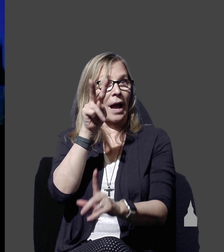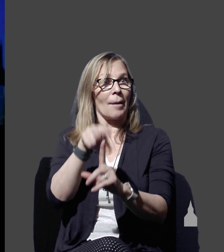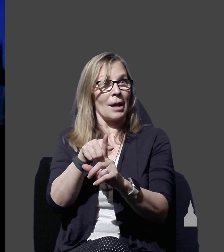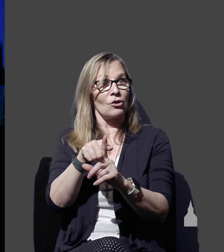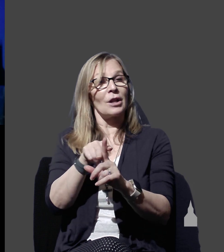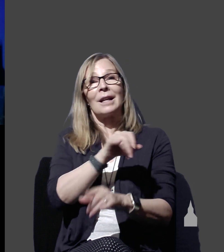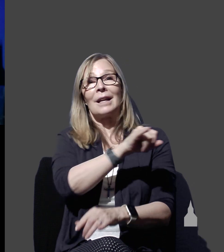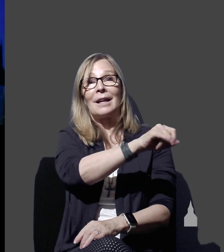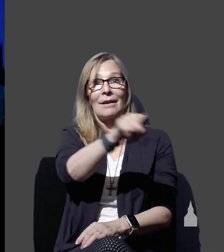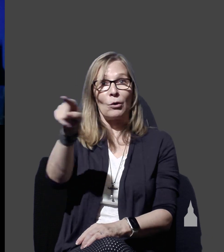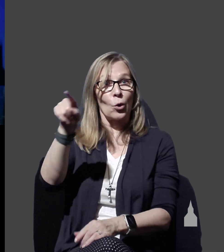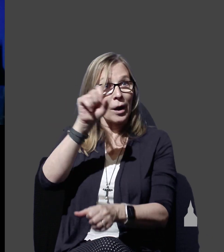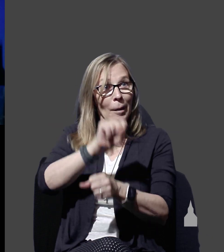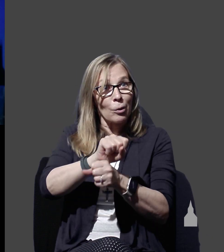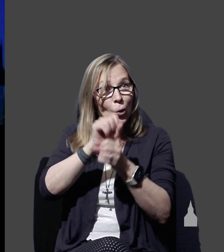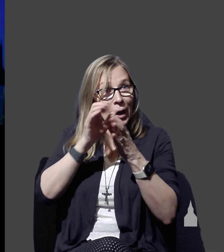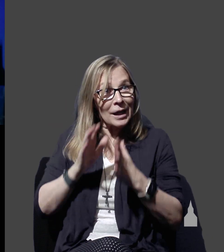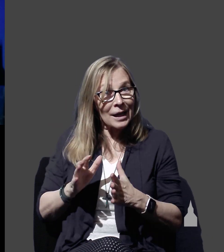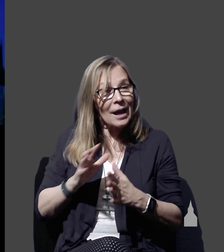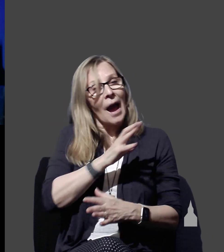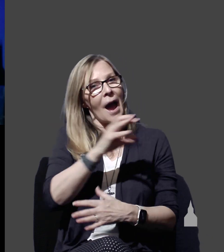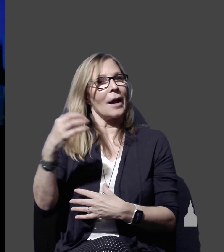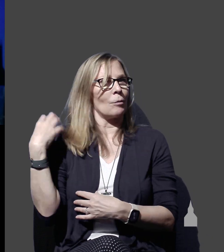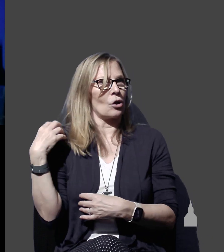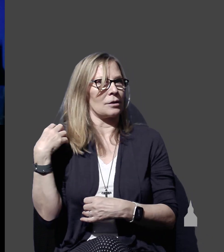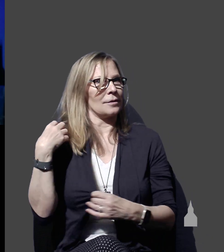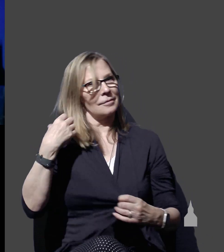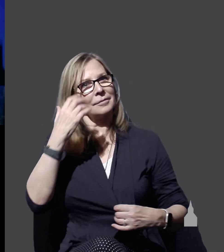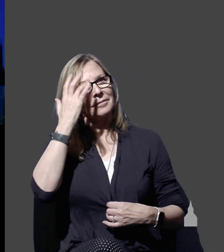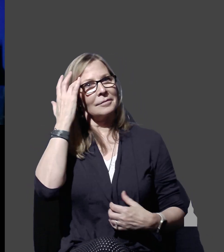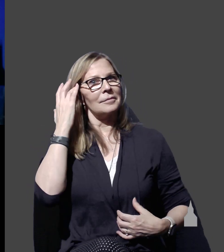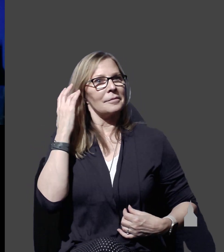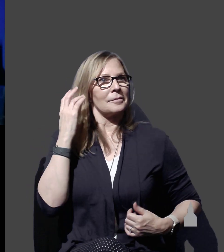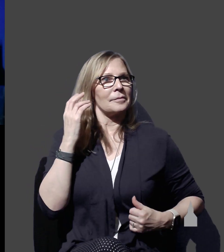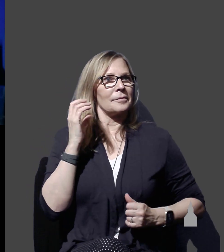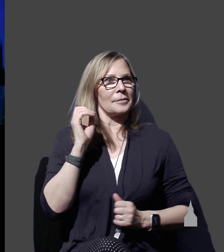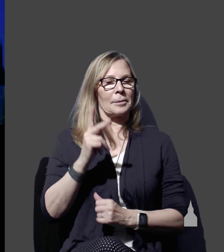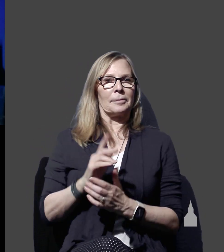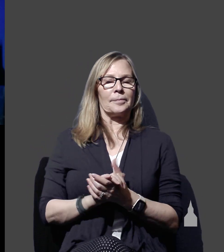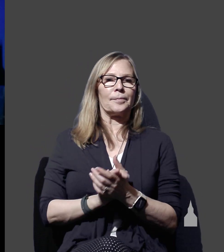as an employee and as an employer.